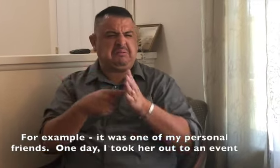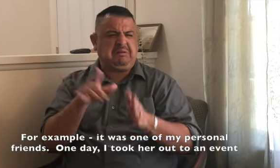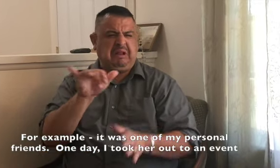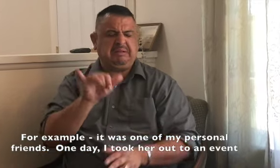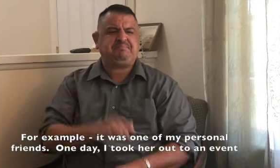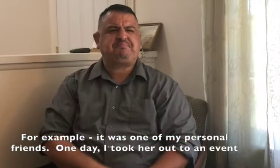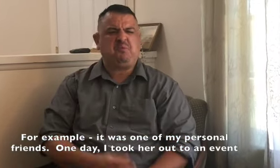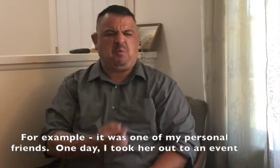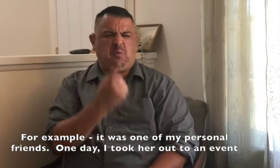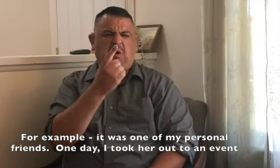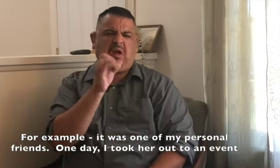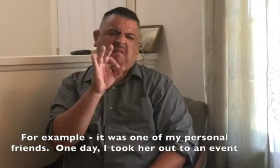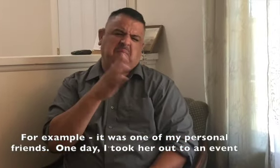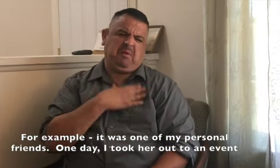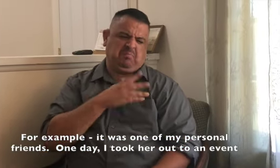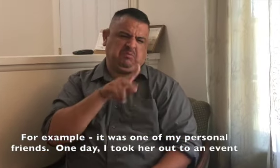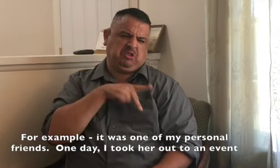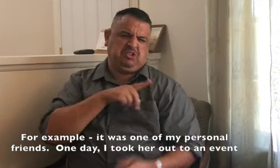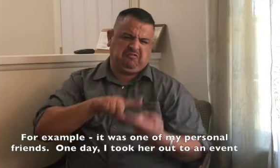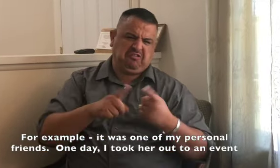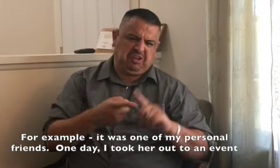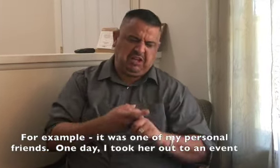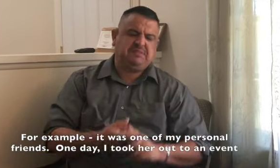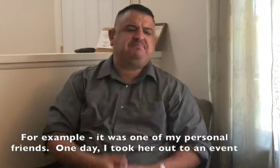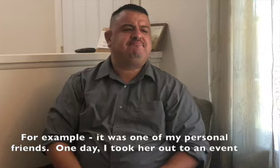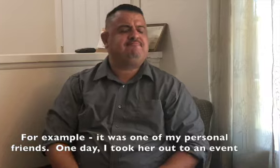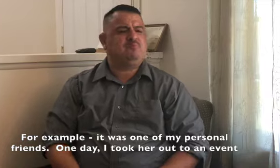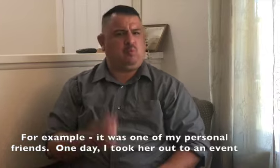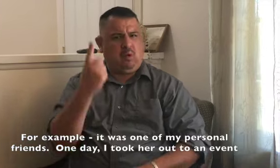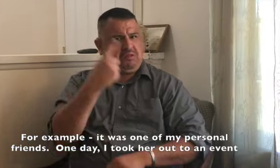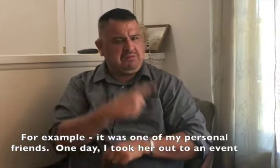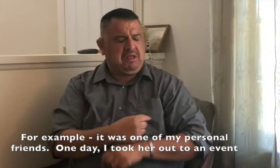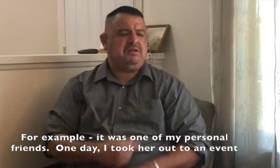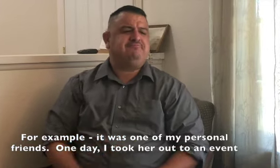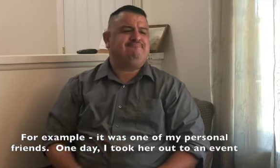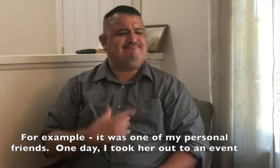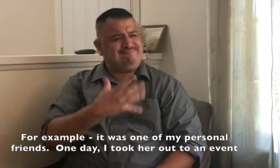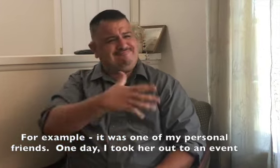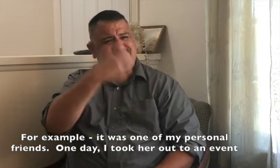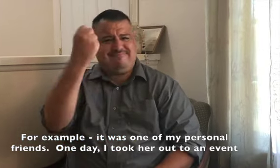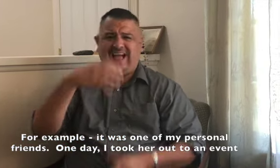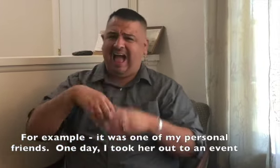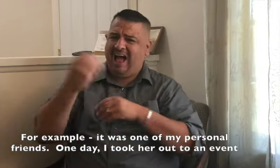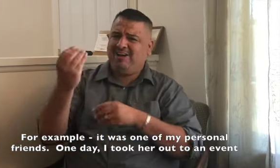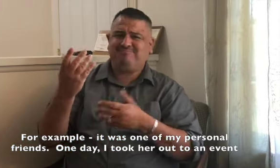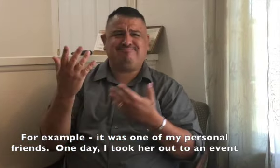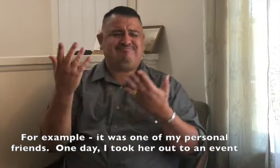Well, for an example, it was one of my personal friends. One day, I took her out to an event.